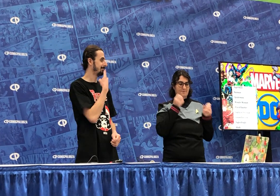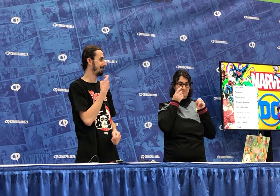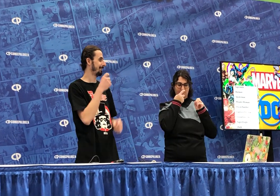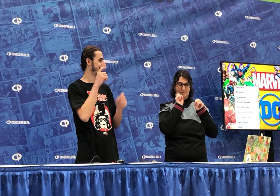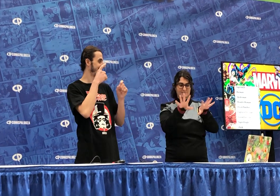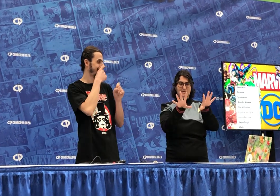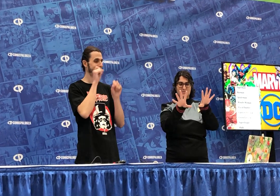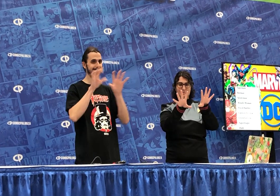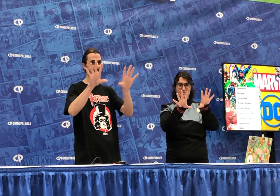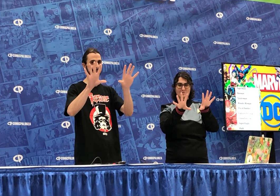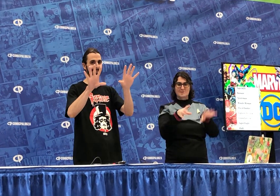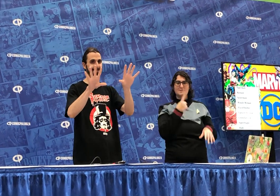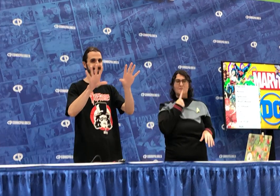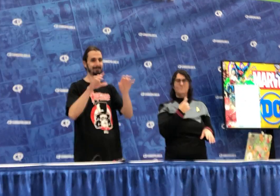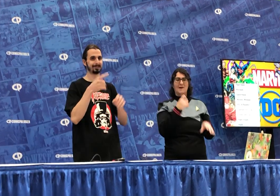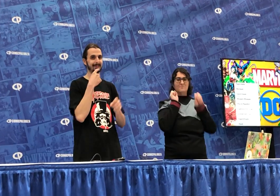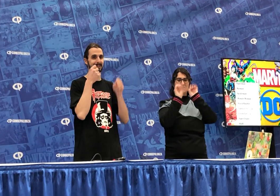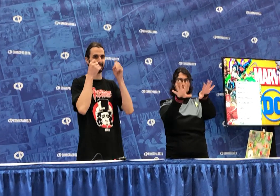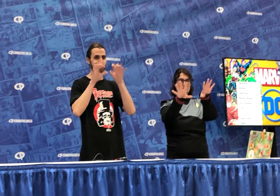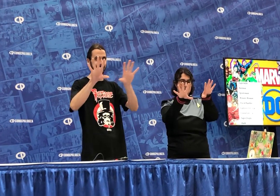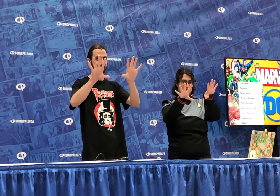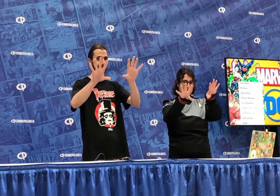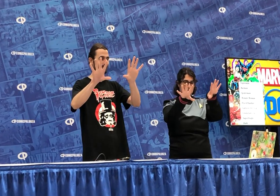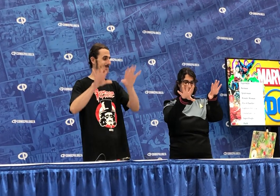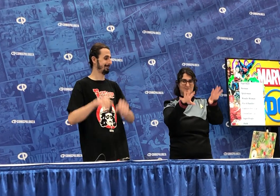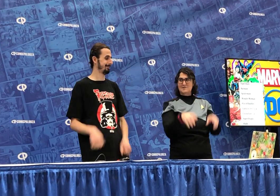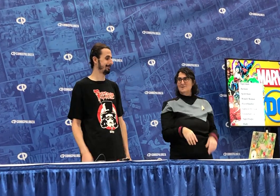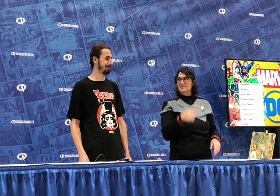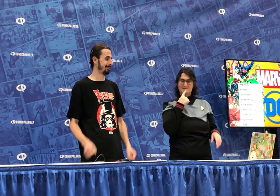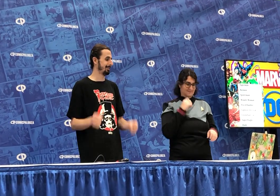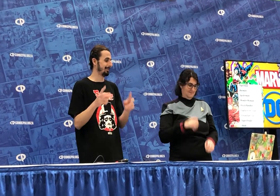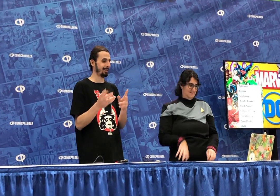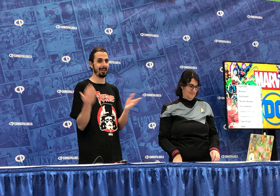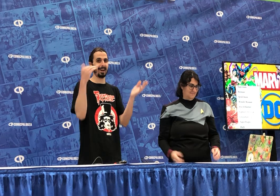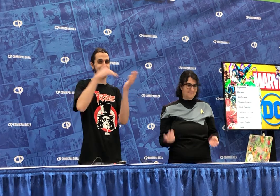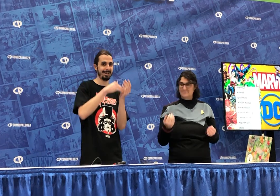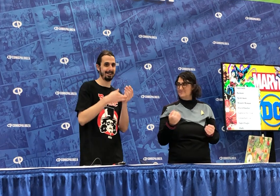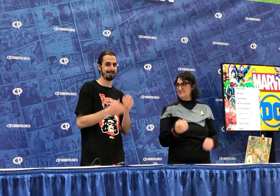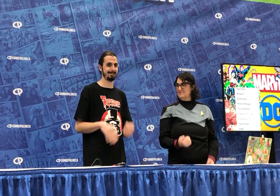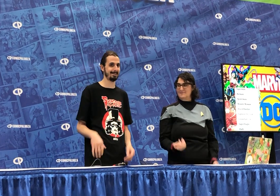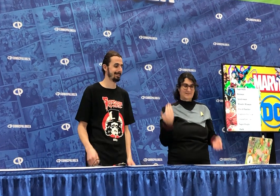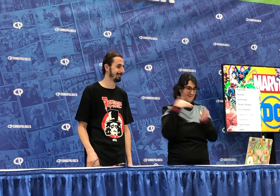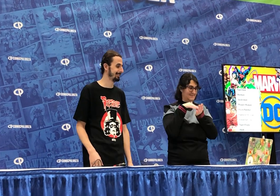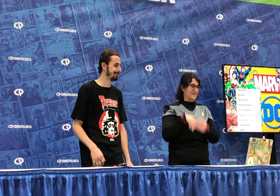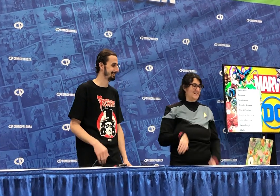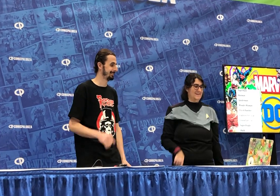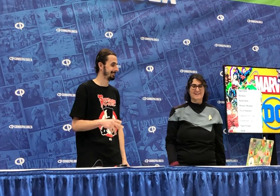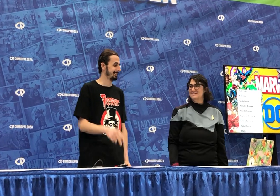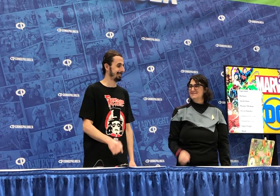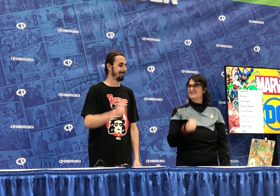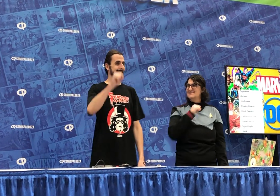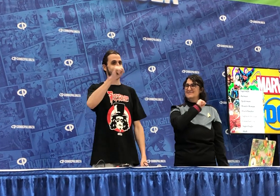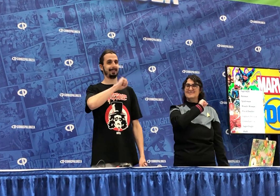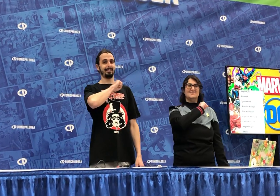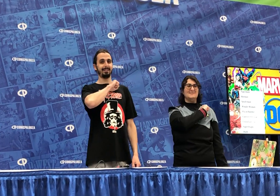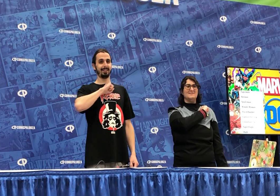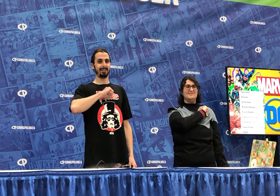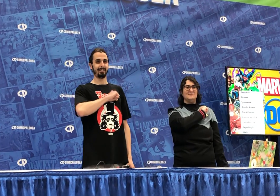And then Scarlet Witch. So you're signing red, and then what we're doing for Witch here, her magic. Let's do it again.